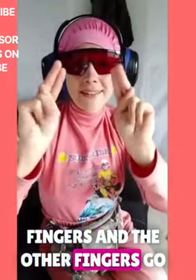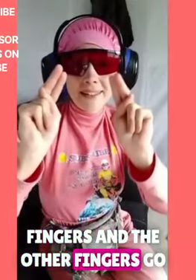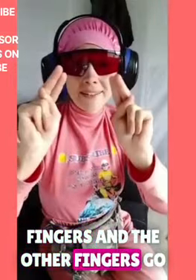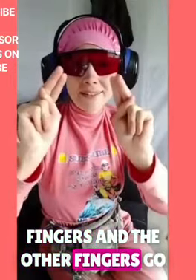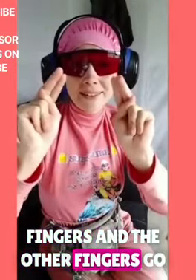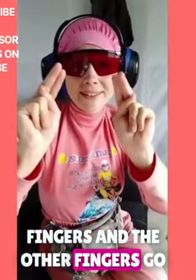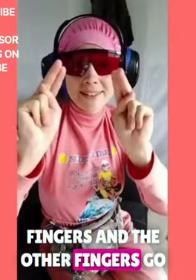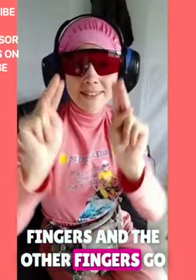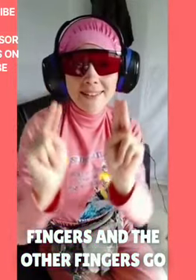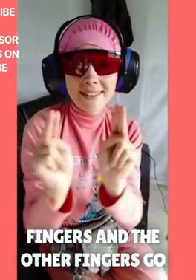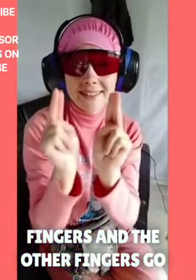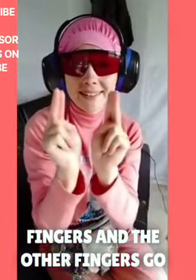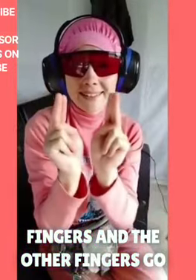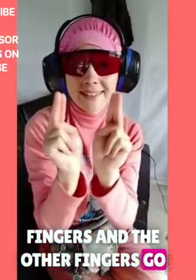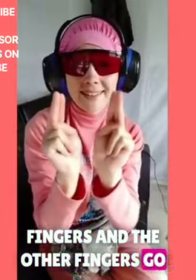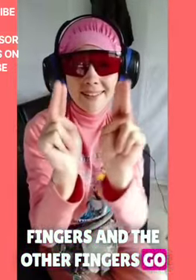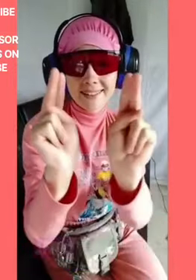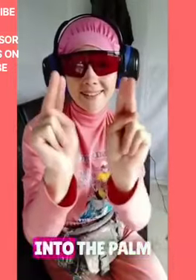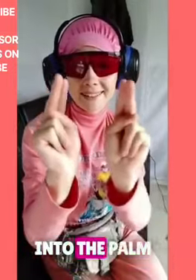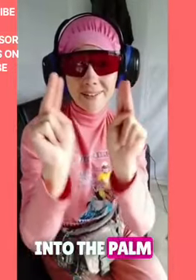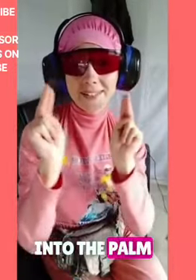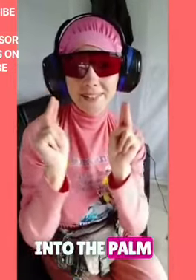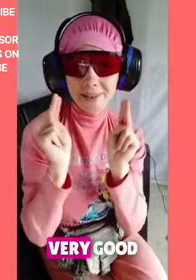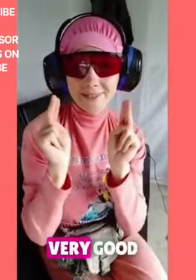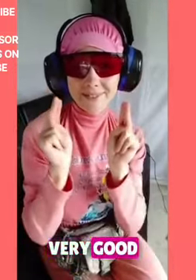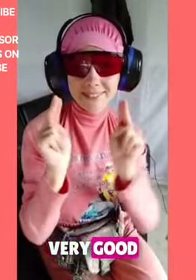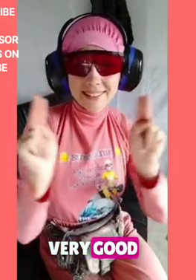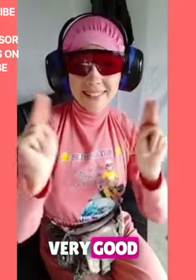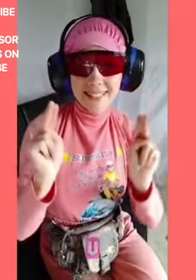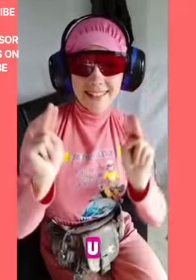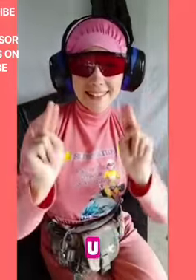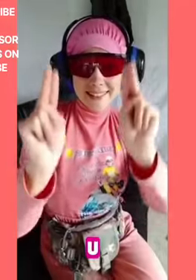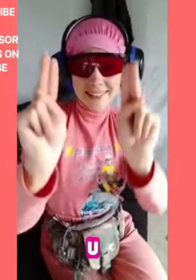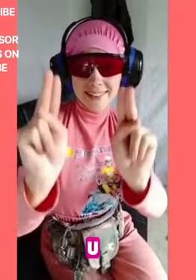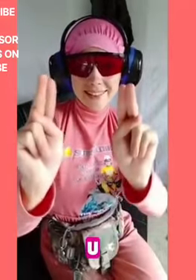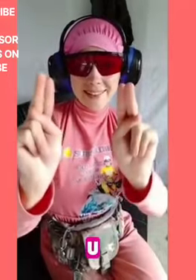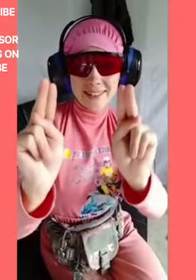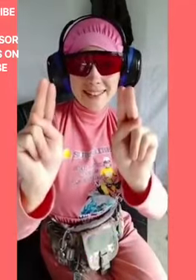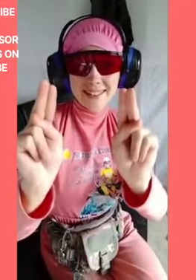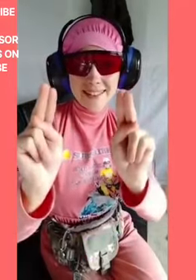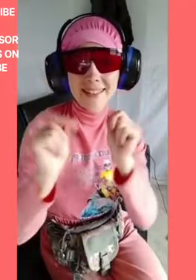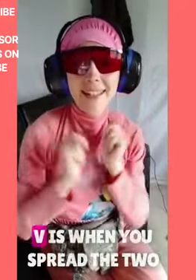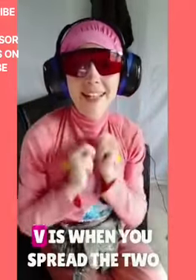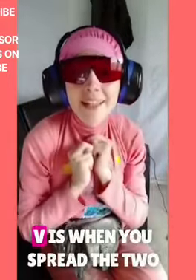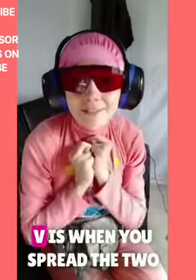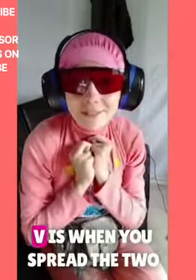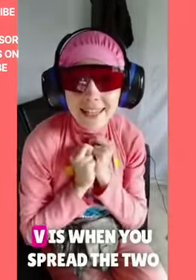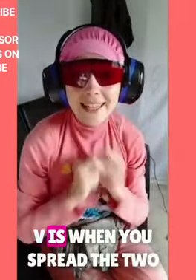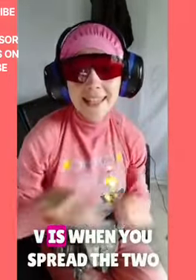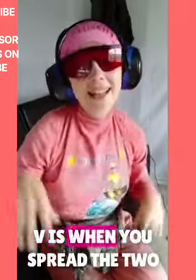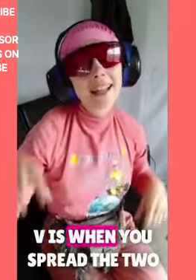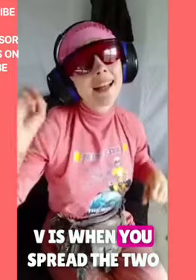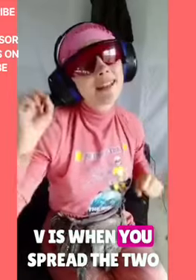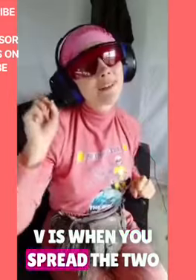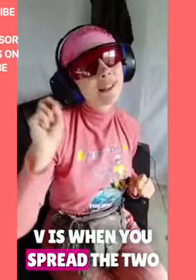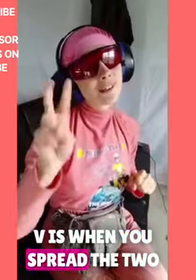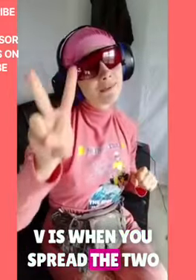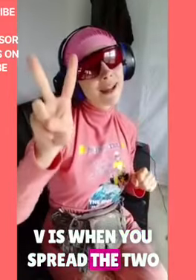fingers go into the palm. Very good. U. V is when you spread the